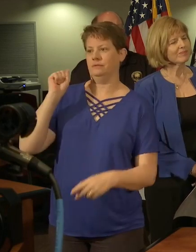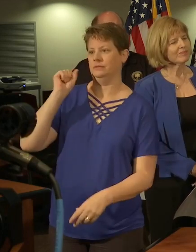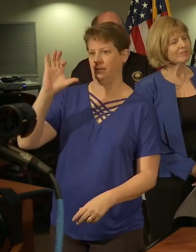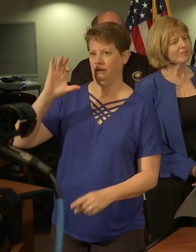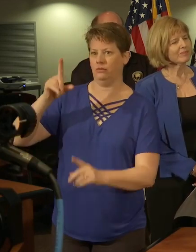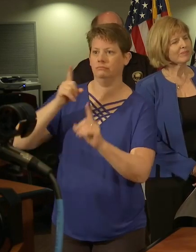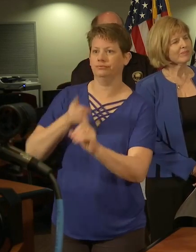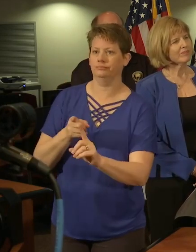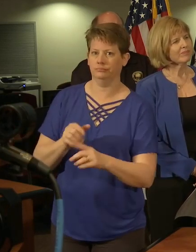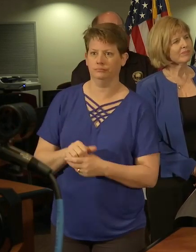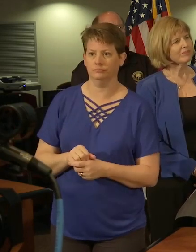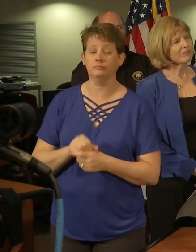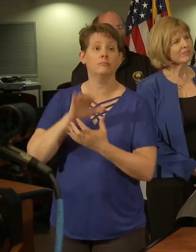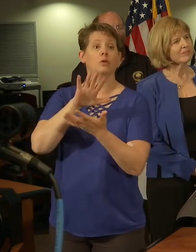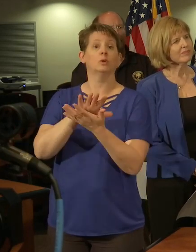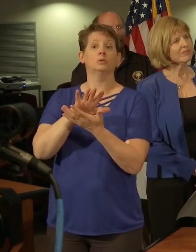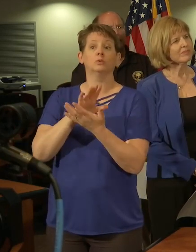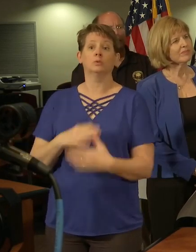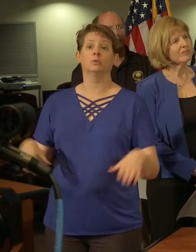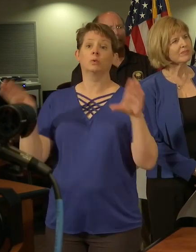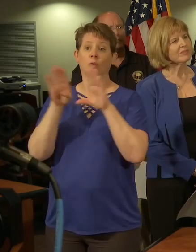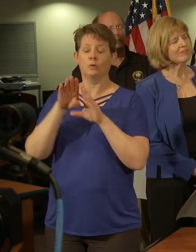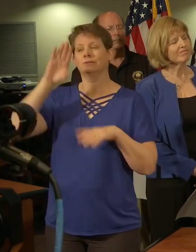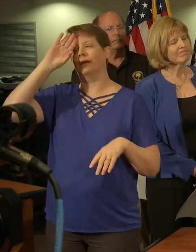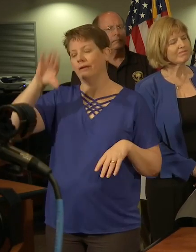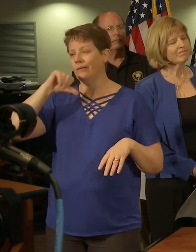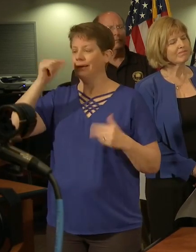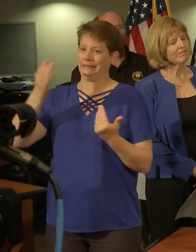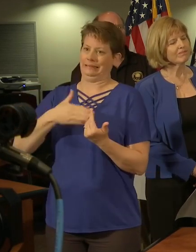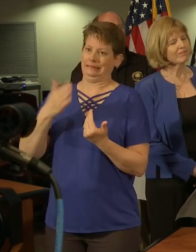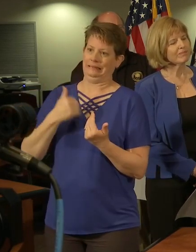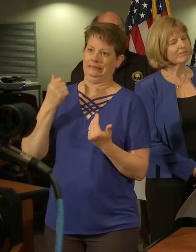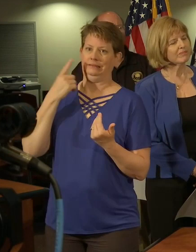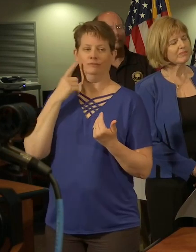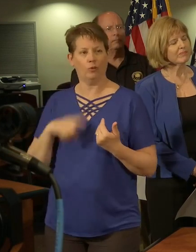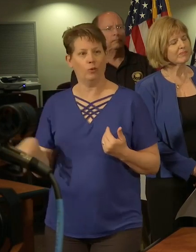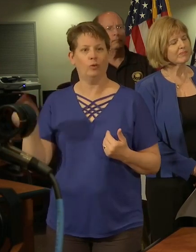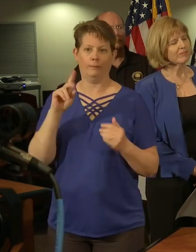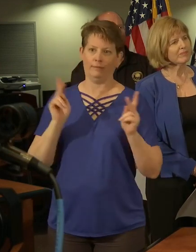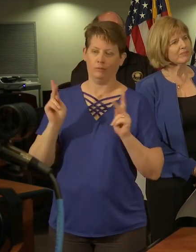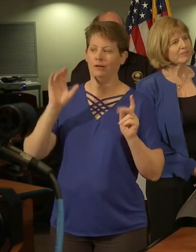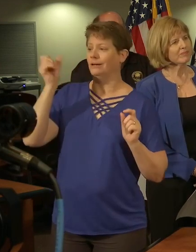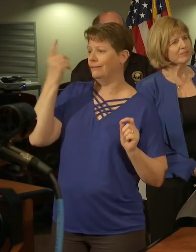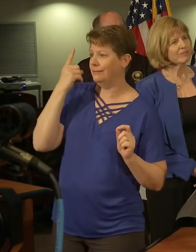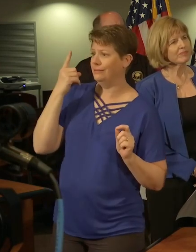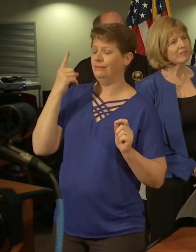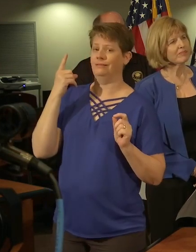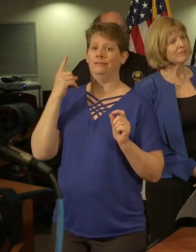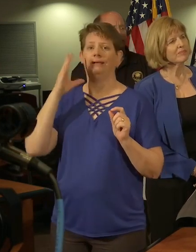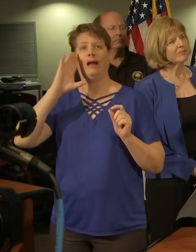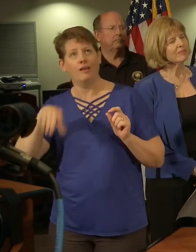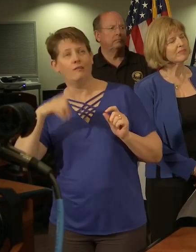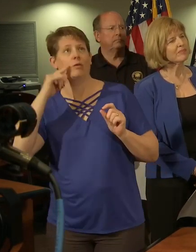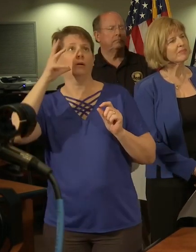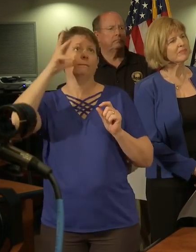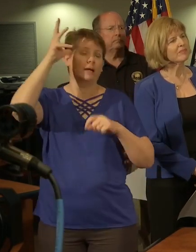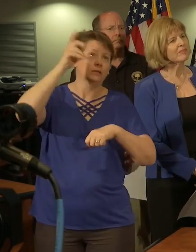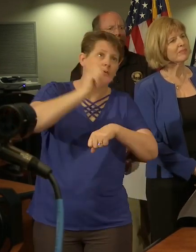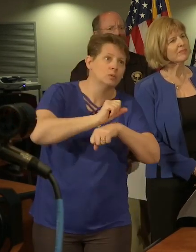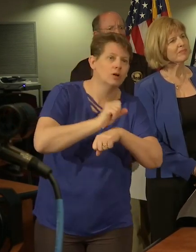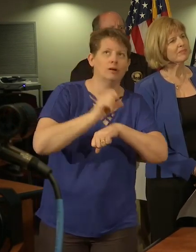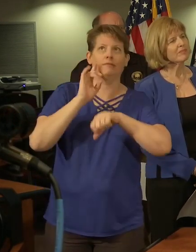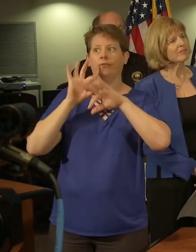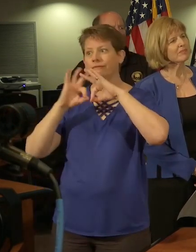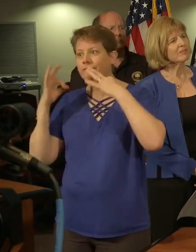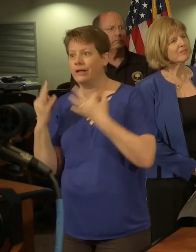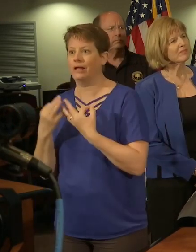Carolina. School closings are inconvenient. We know that. They're inconvenient for everybody, for working parents, for families,